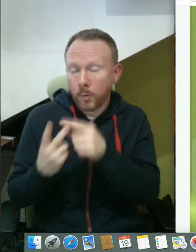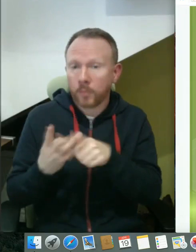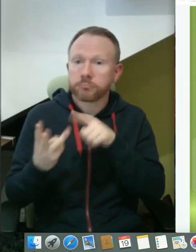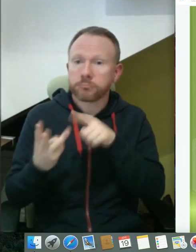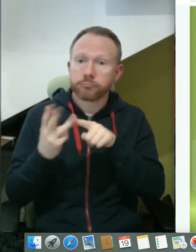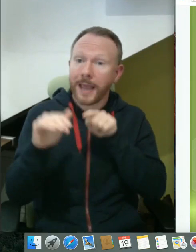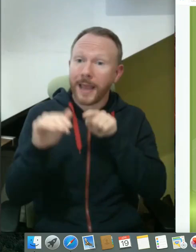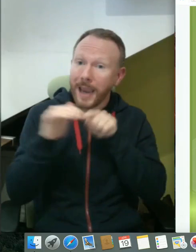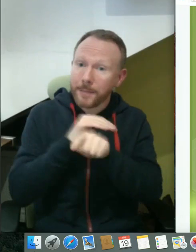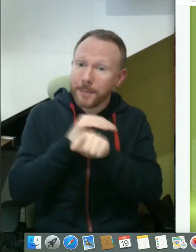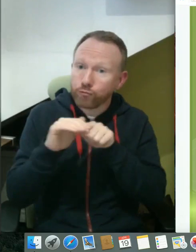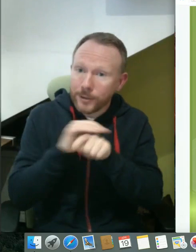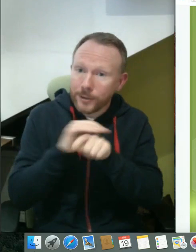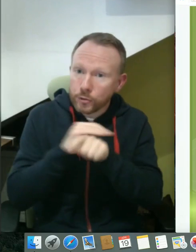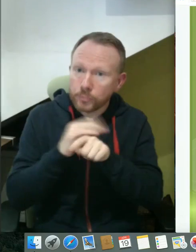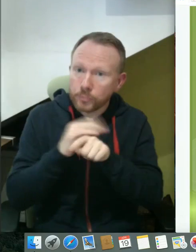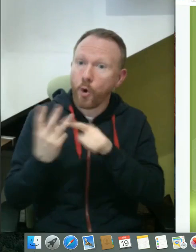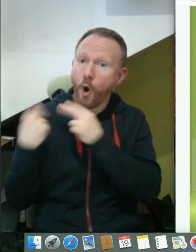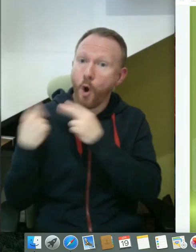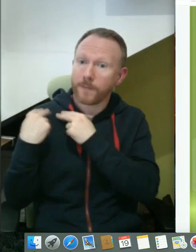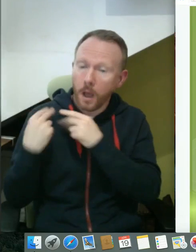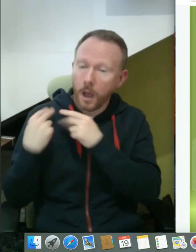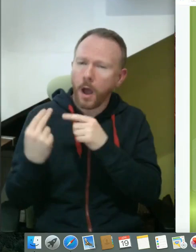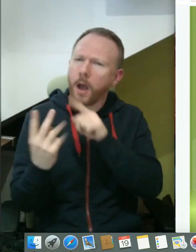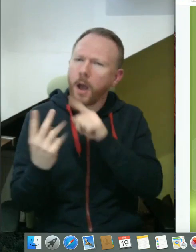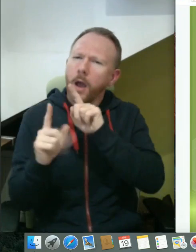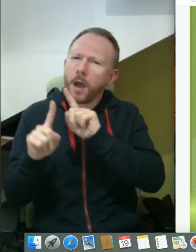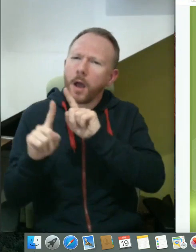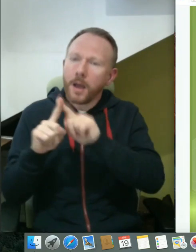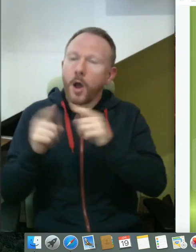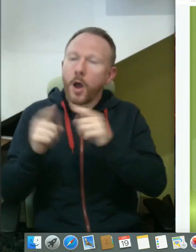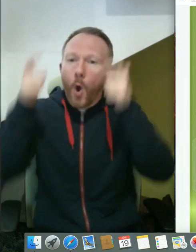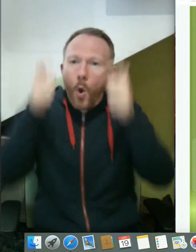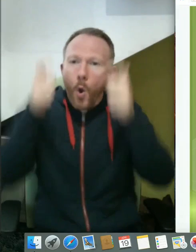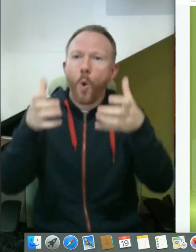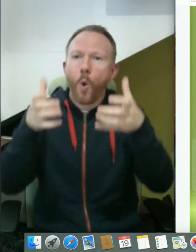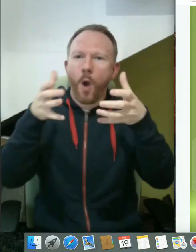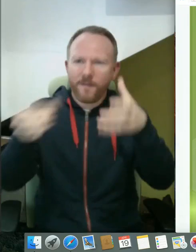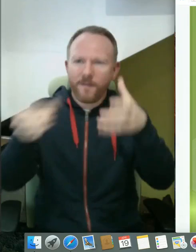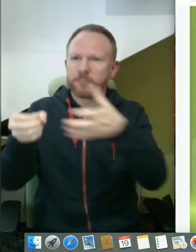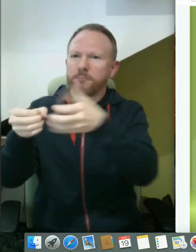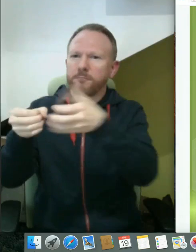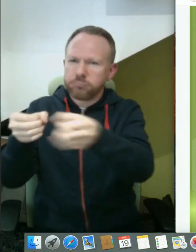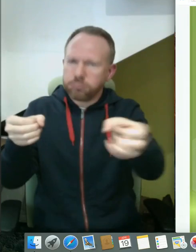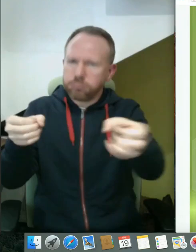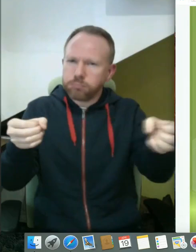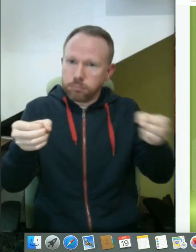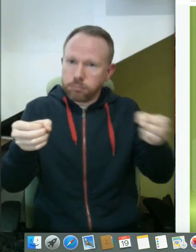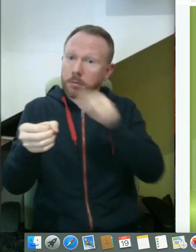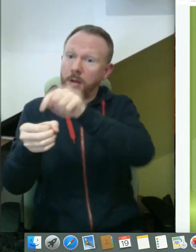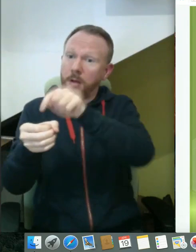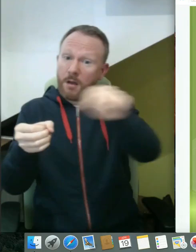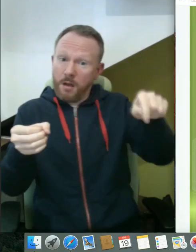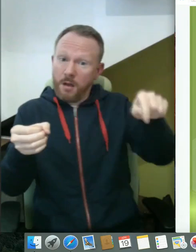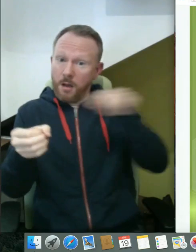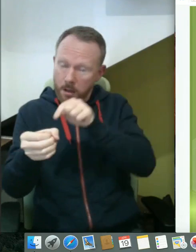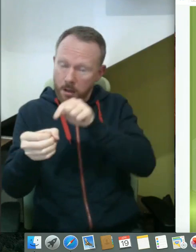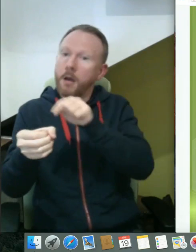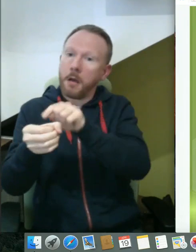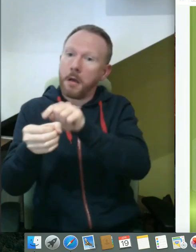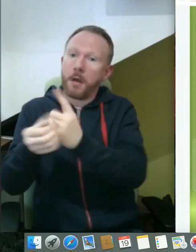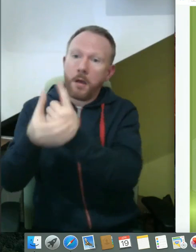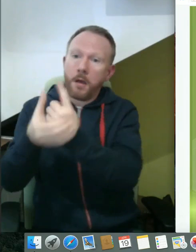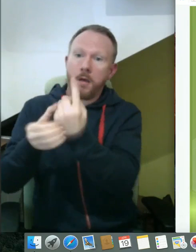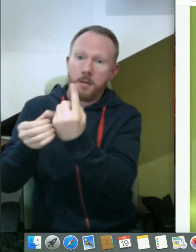immigration officers, a number of different representatives who can